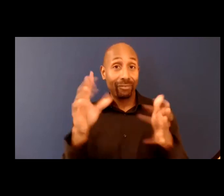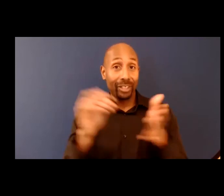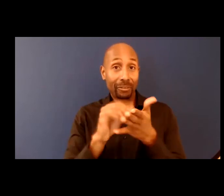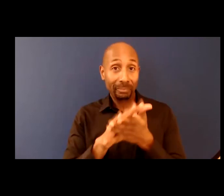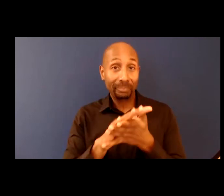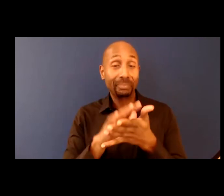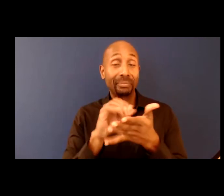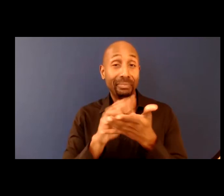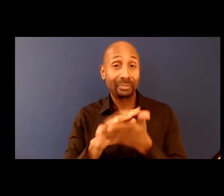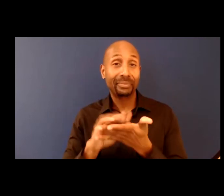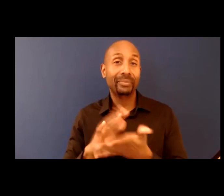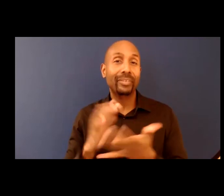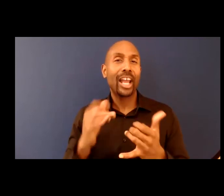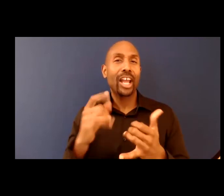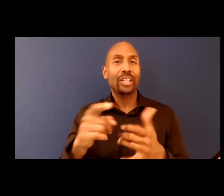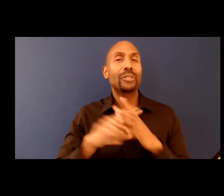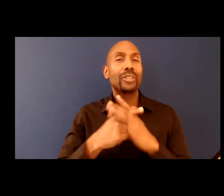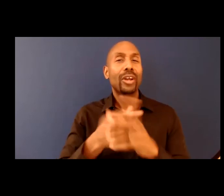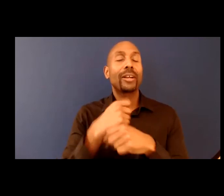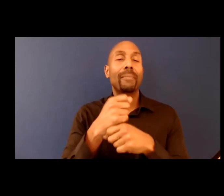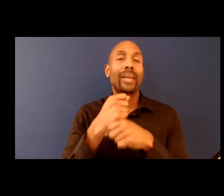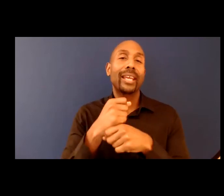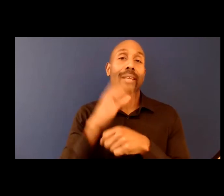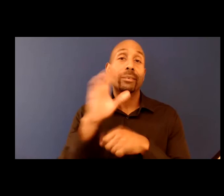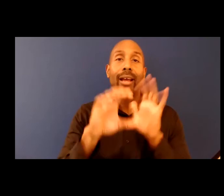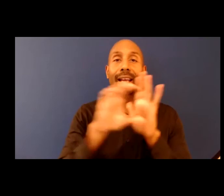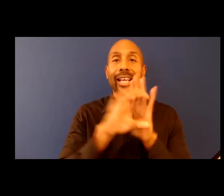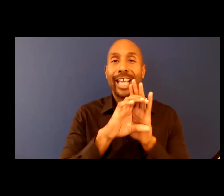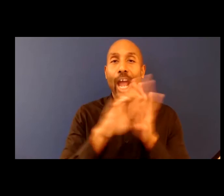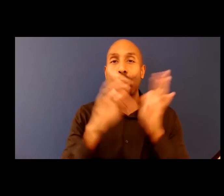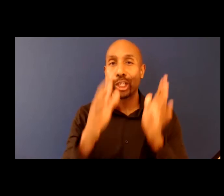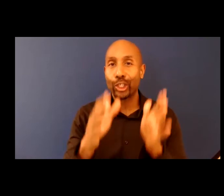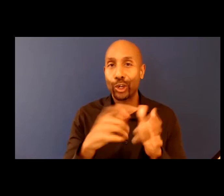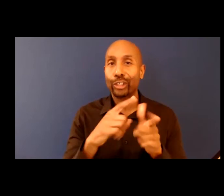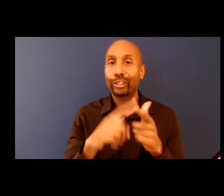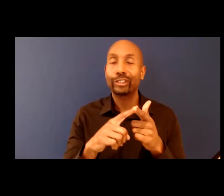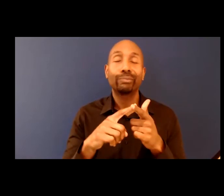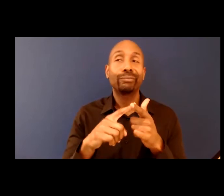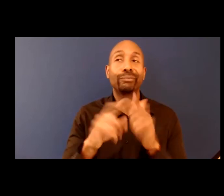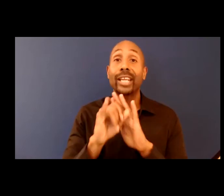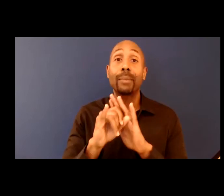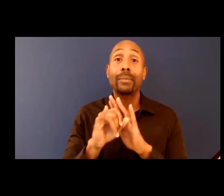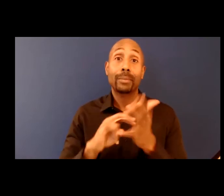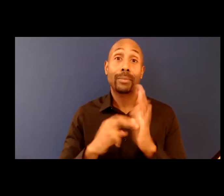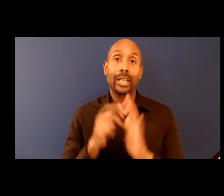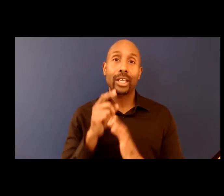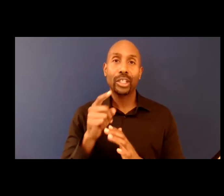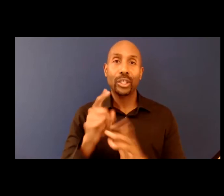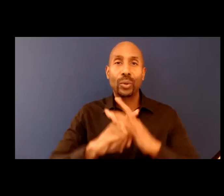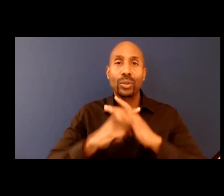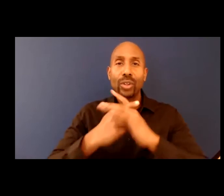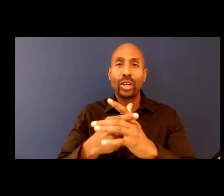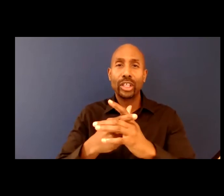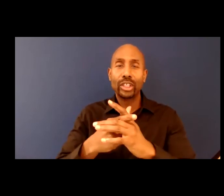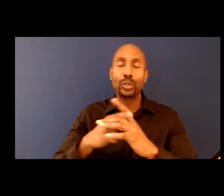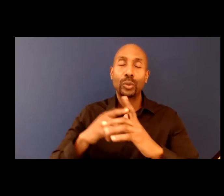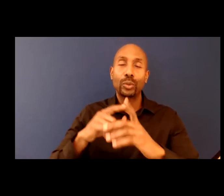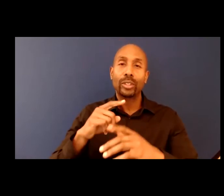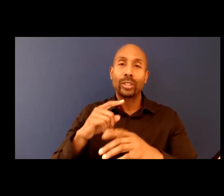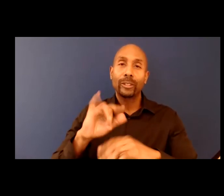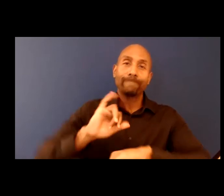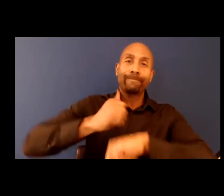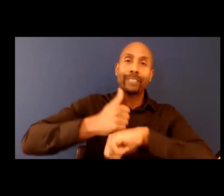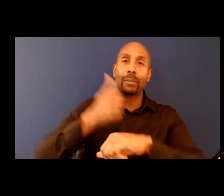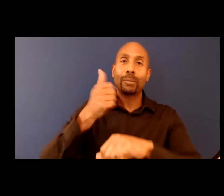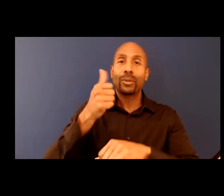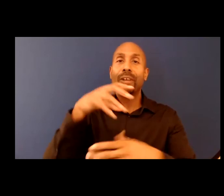yourself in that particular moment where you experienced inaccessibility, You